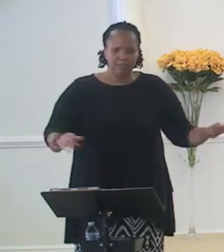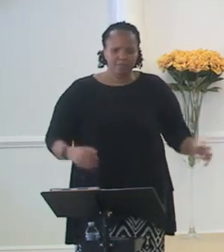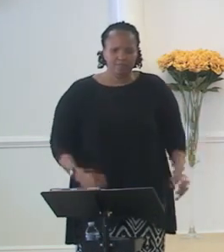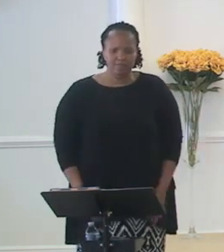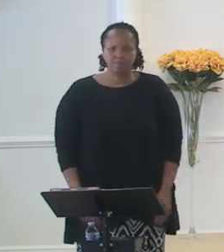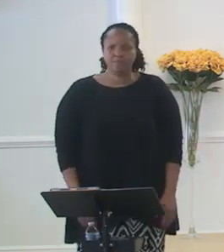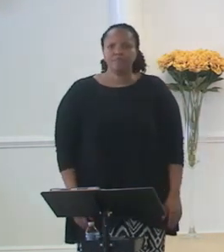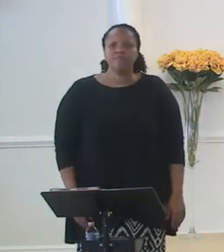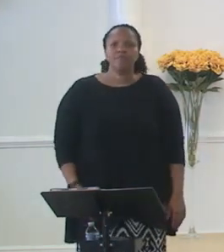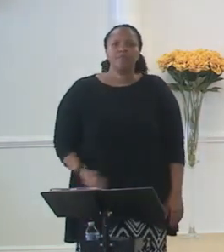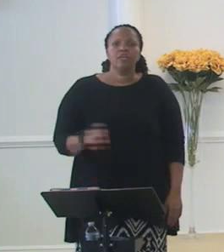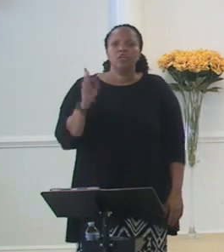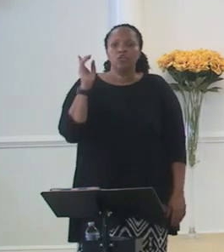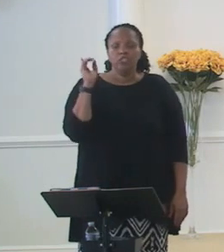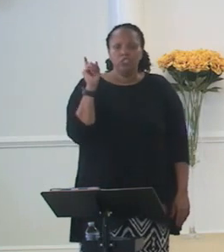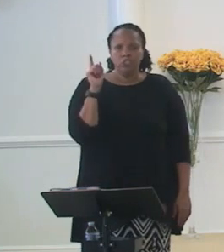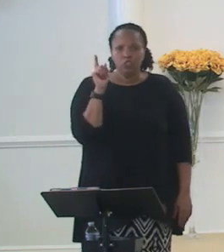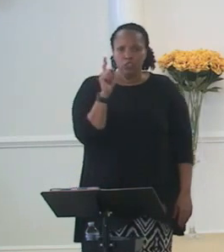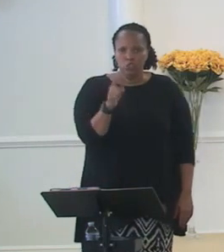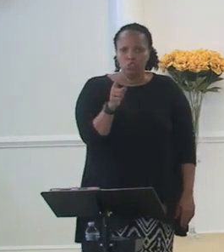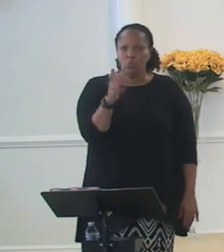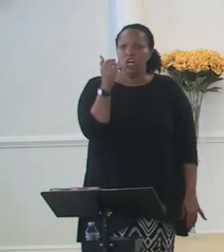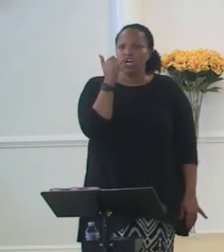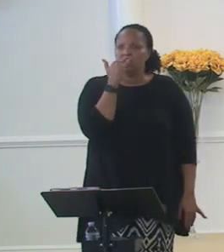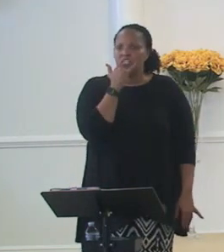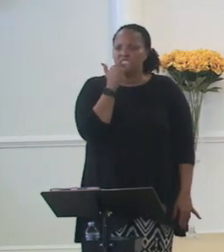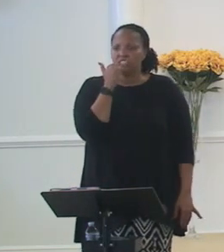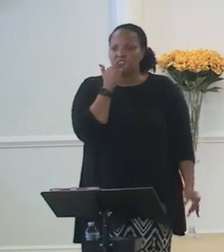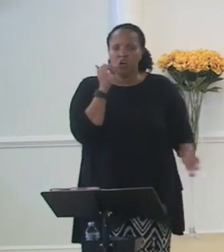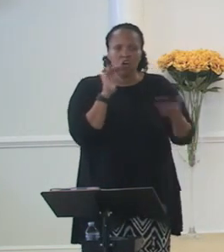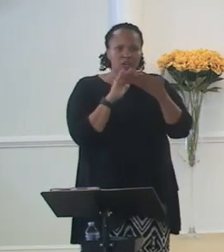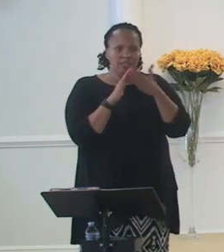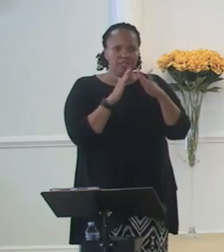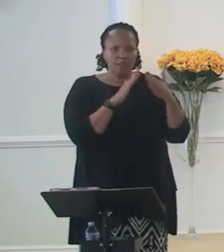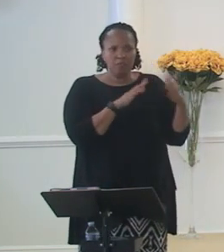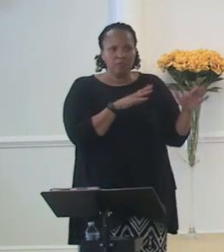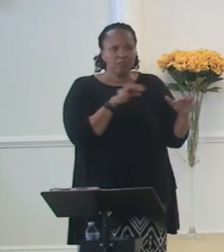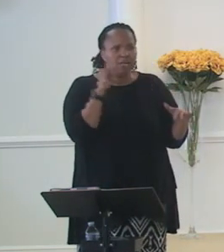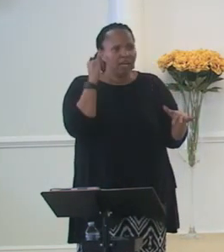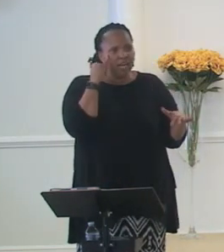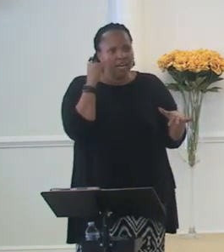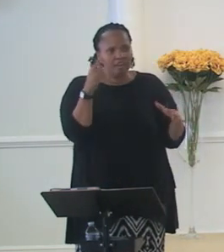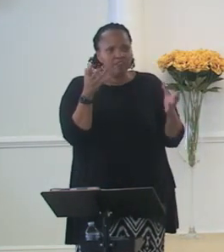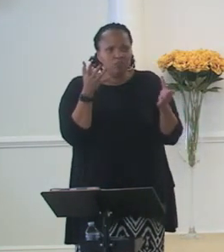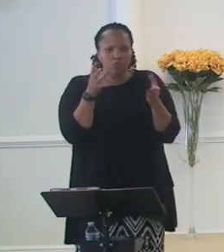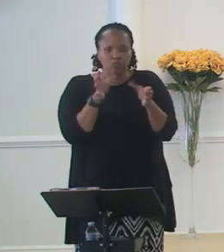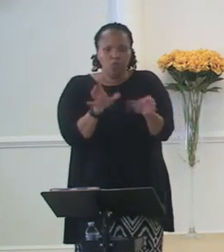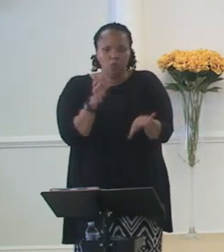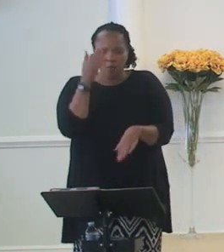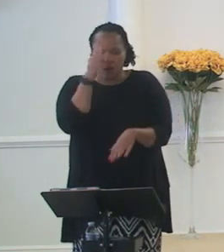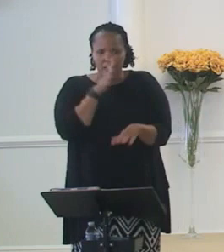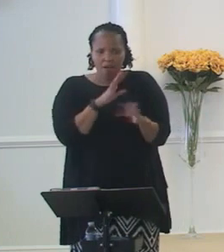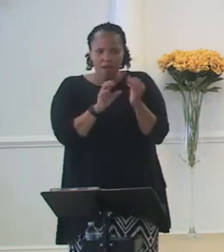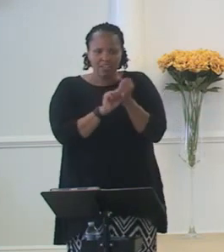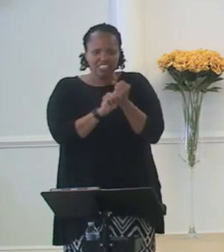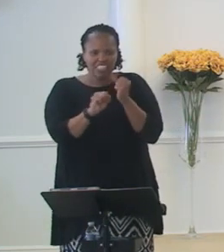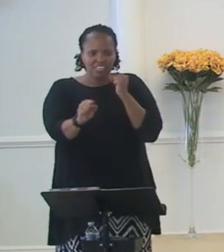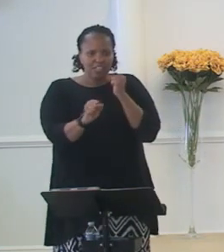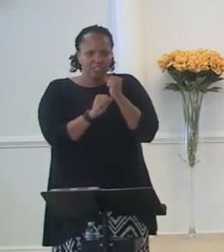You are in the wrong community if you don't want God to stretch you.